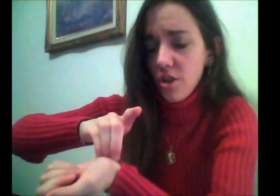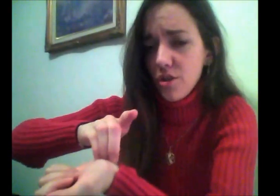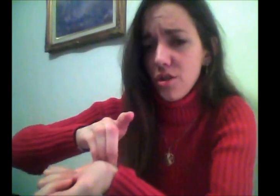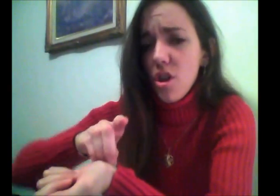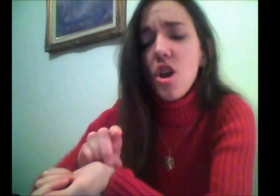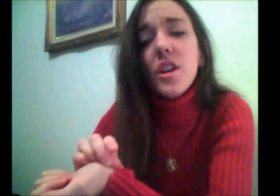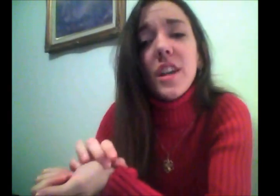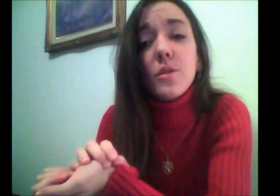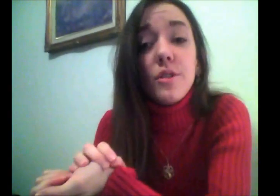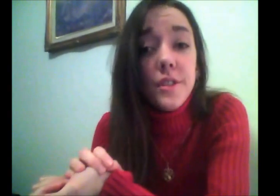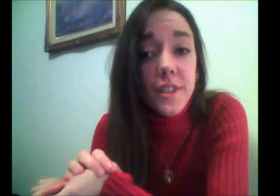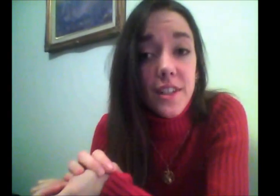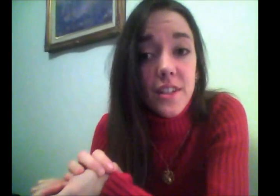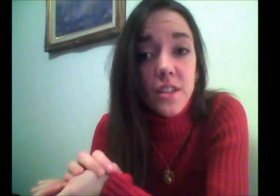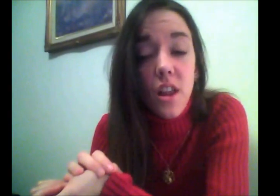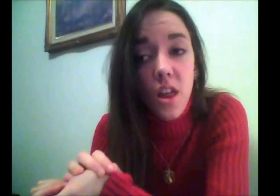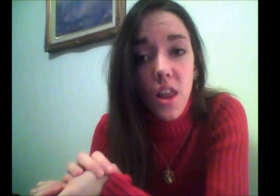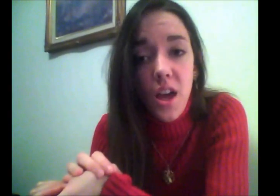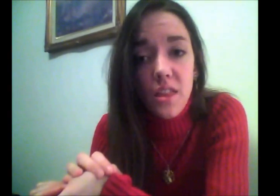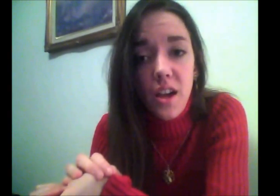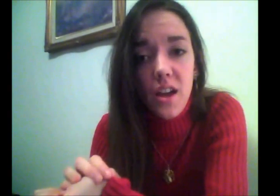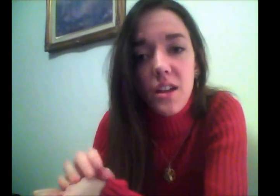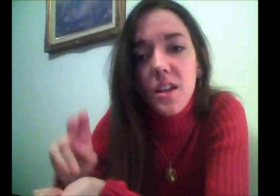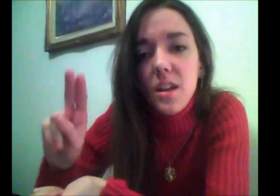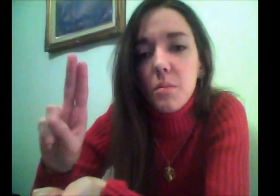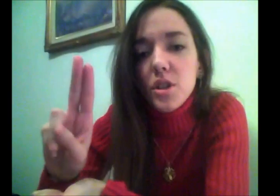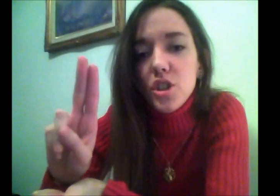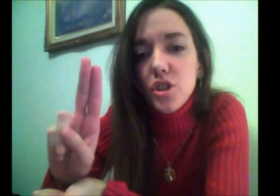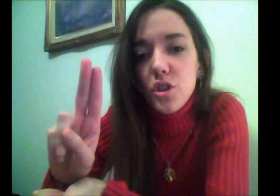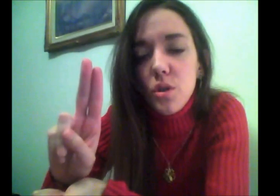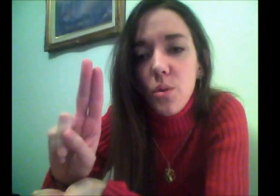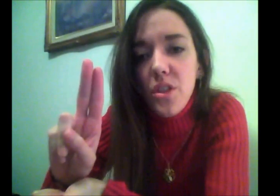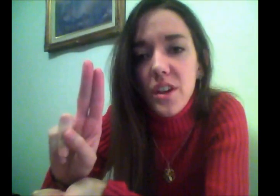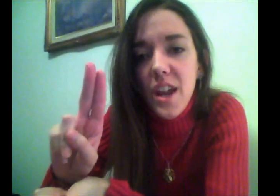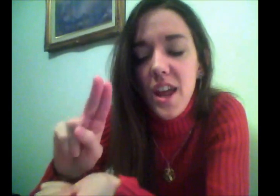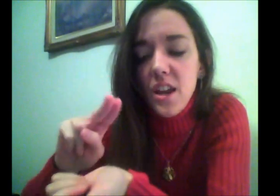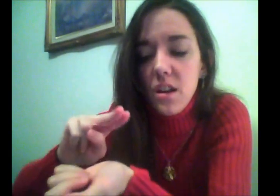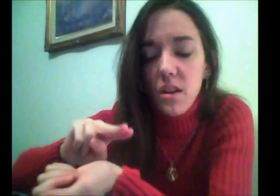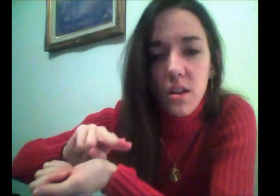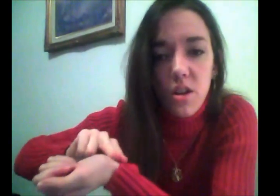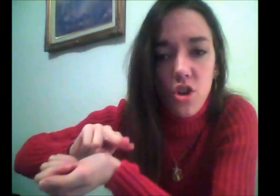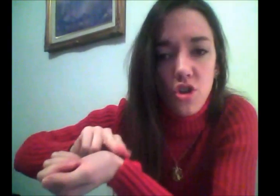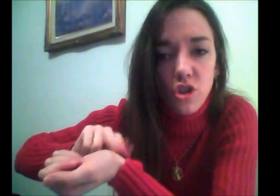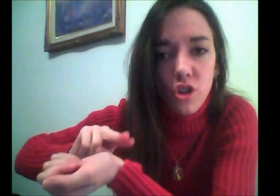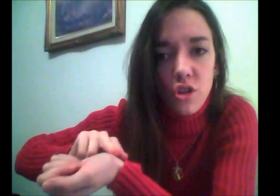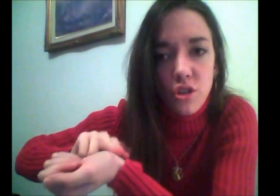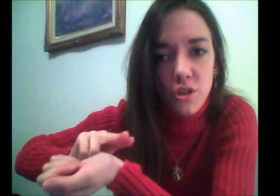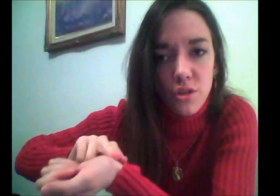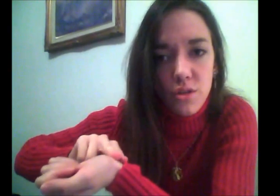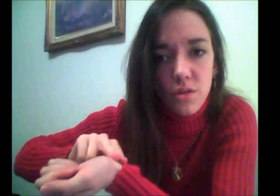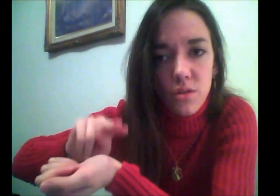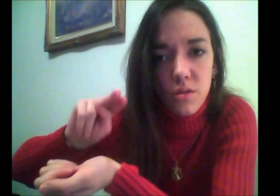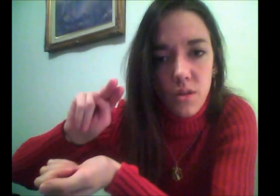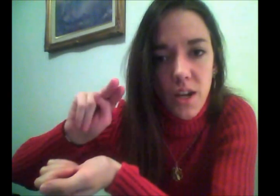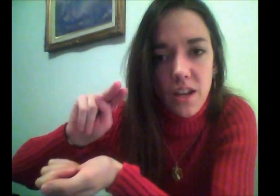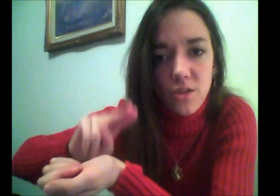doctor. Now nurse is a lot like that, but you do it with an N. Nurse. Okay, so it's